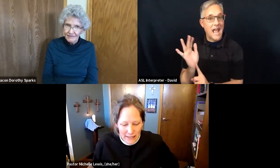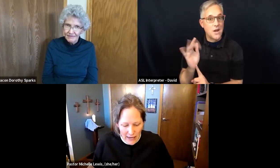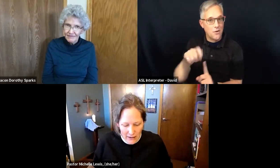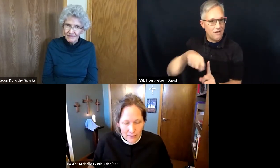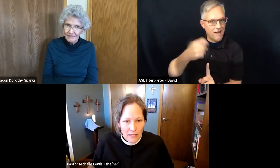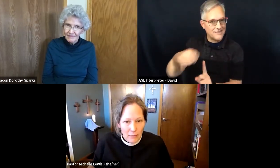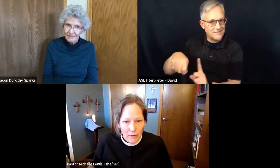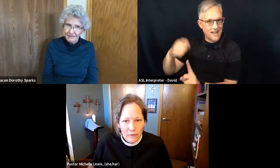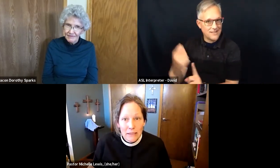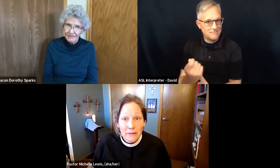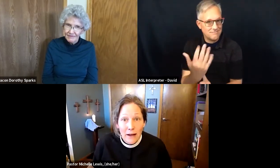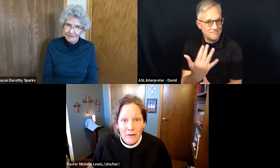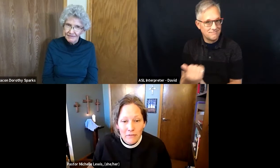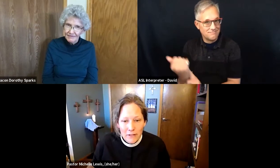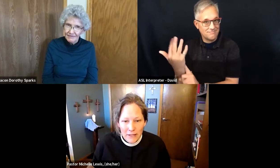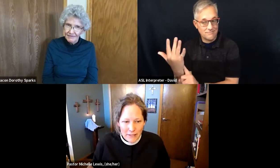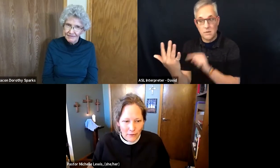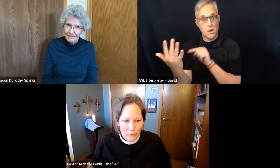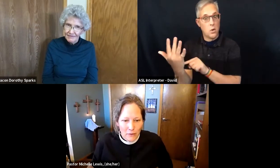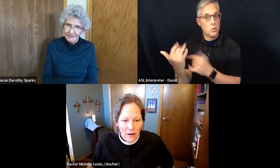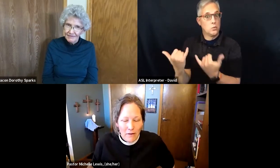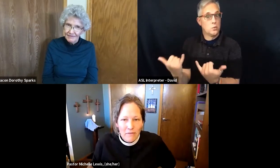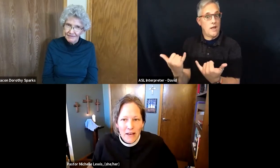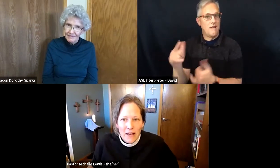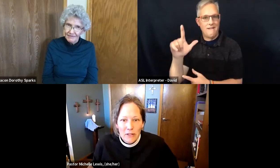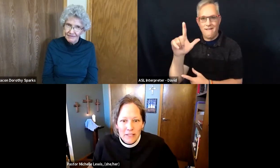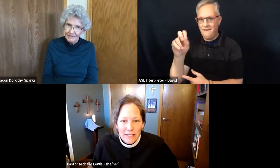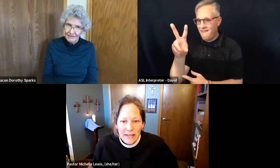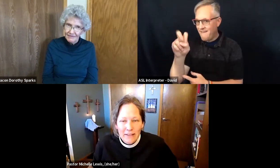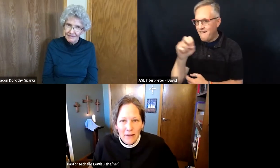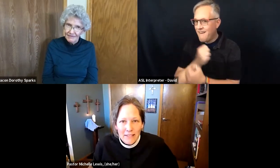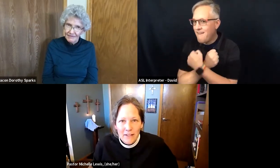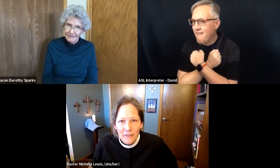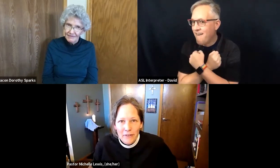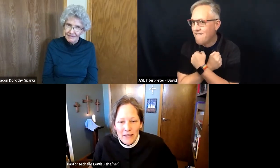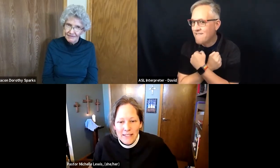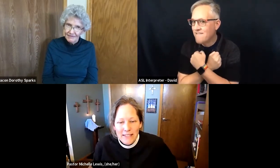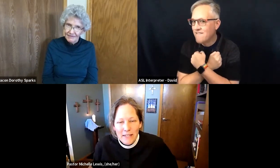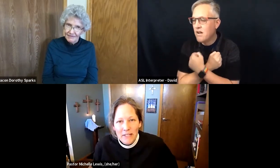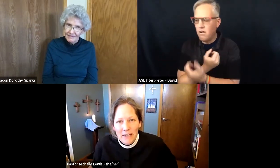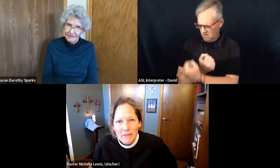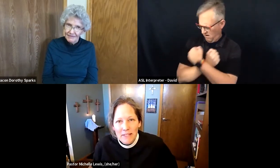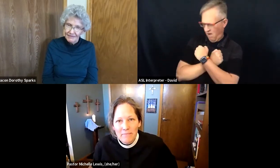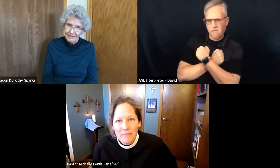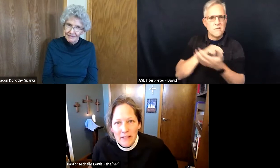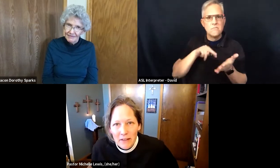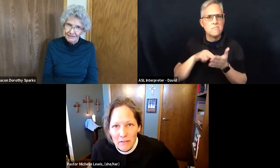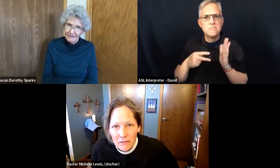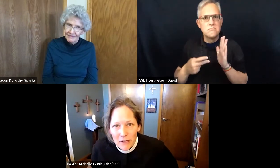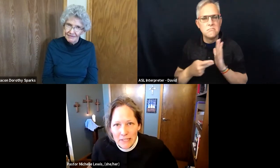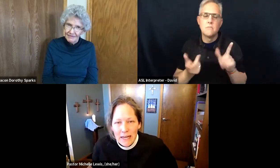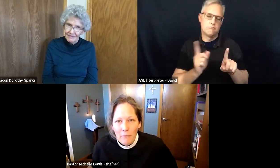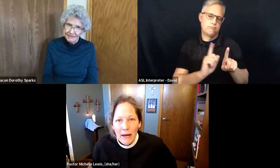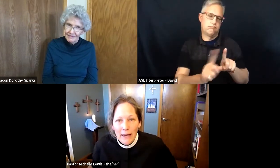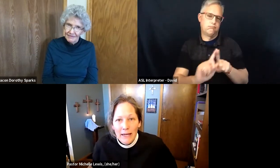we light the candle about love. So love looks like lots of different things. And sometimes